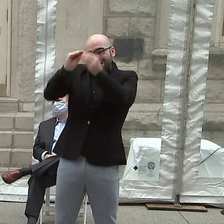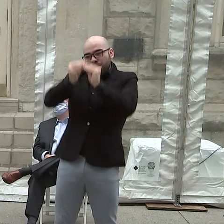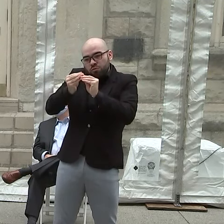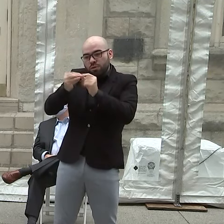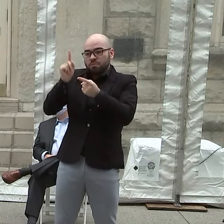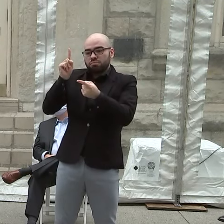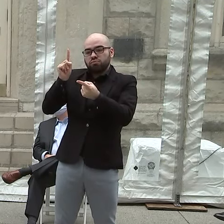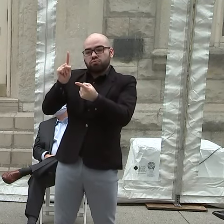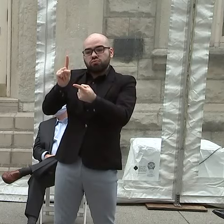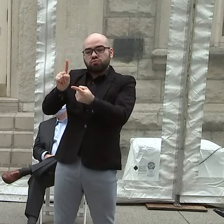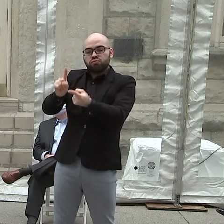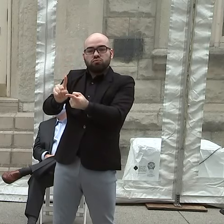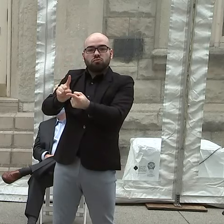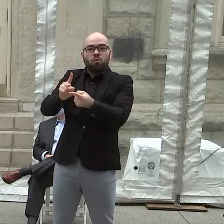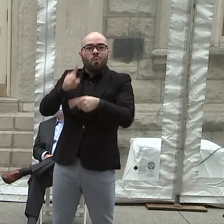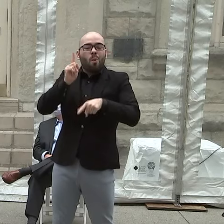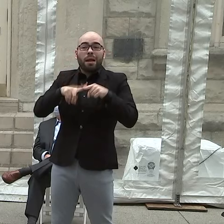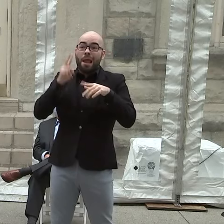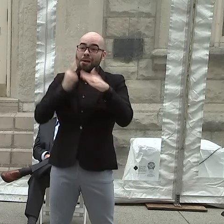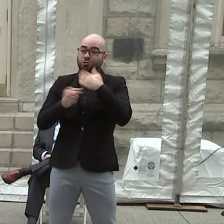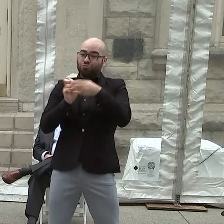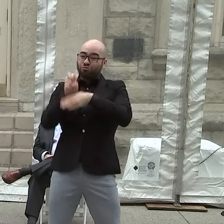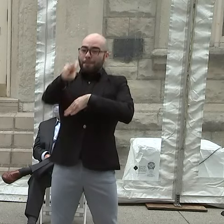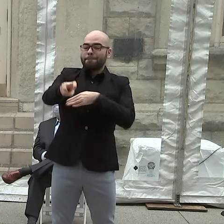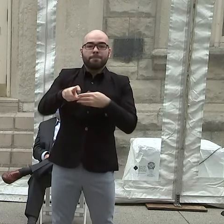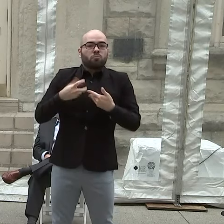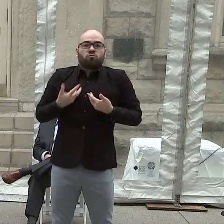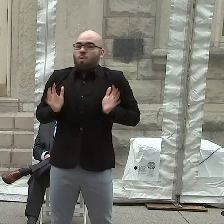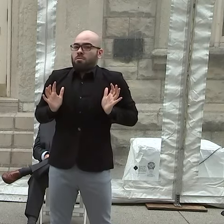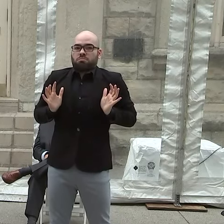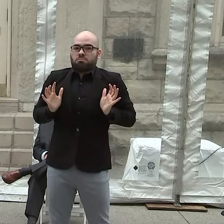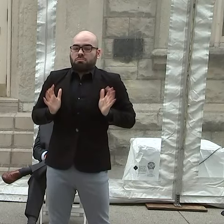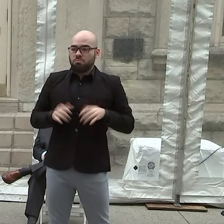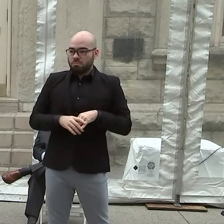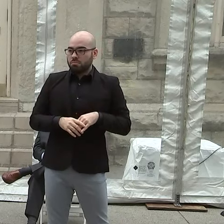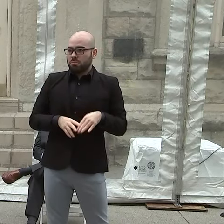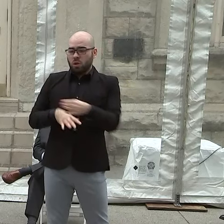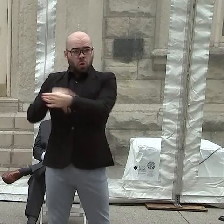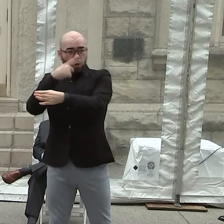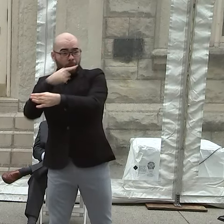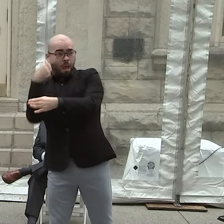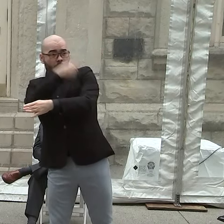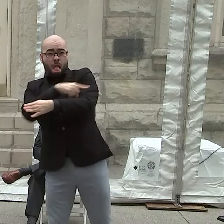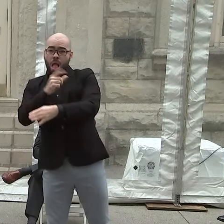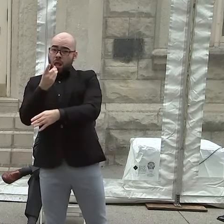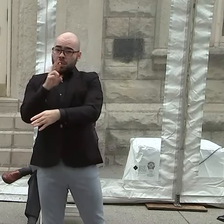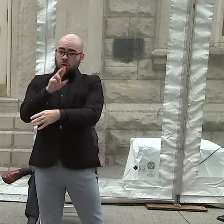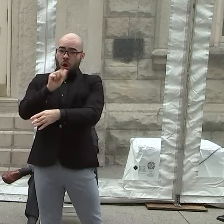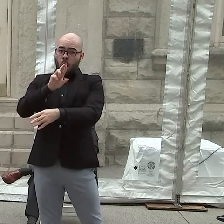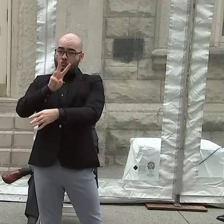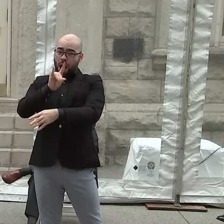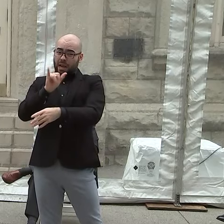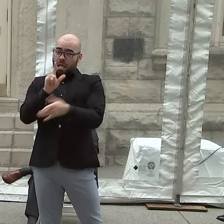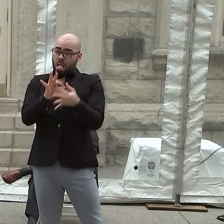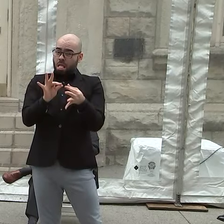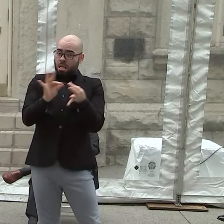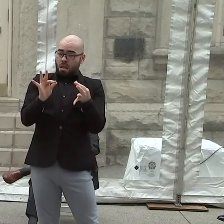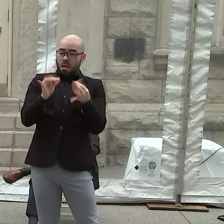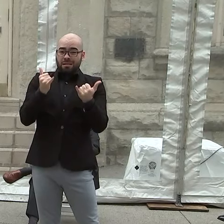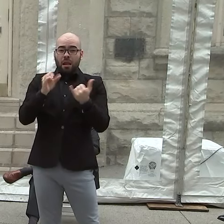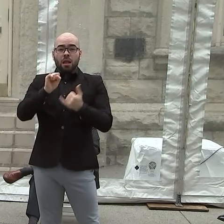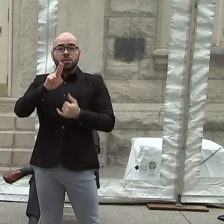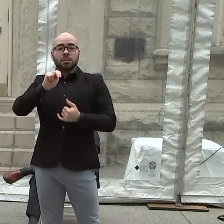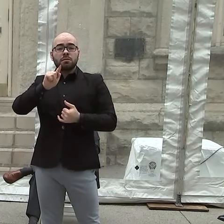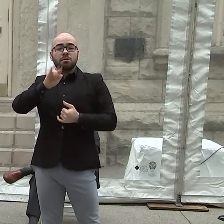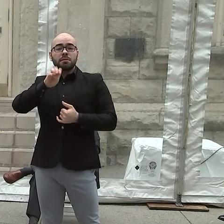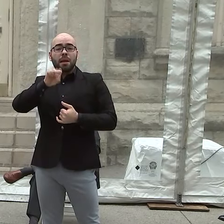realities come into fruition, and we're just not there yet. Could we hear from Dr. Arwady Sure. about that as well? Because today's Chicago Sun-Times